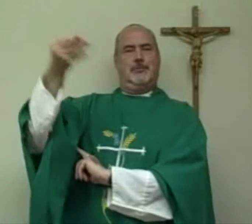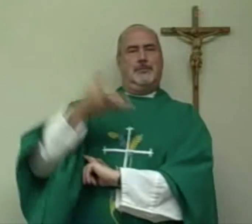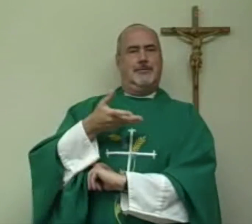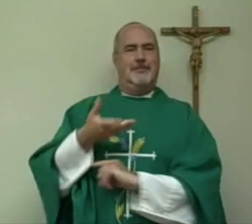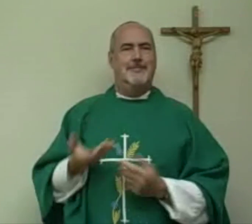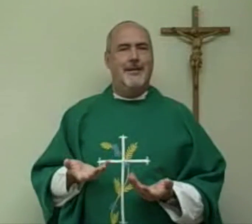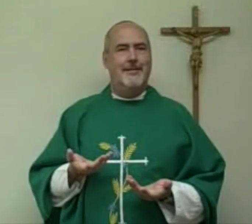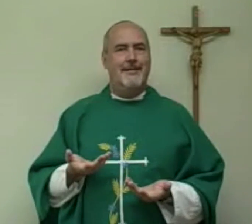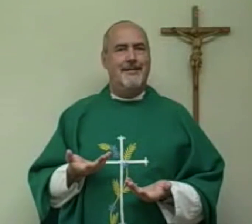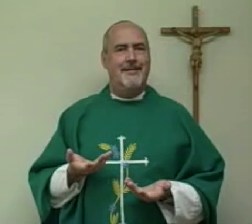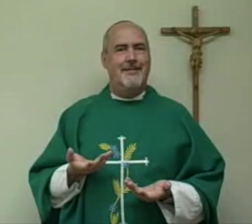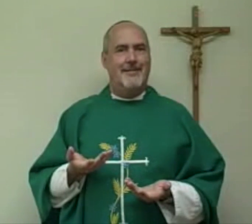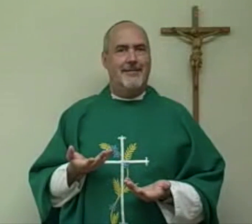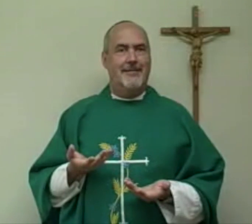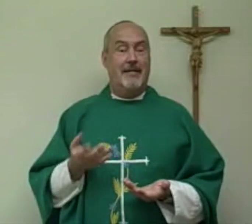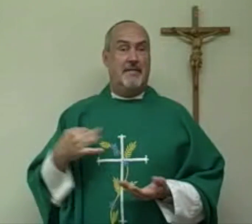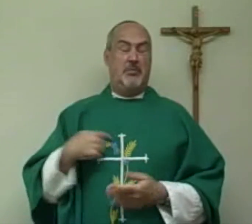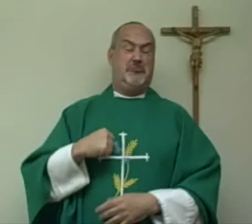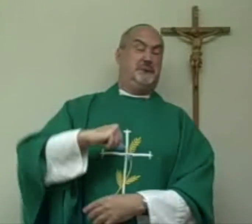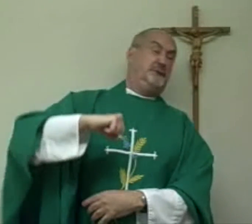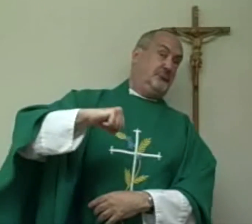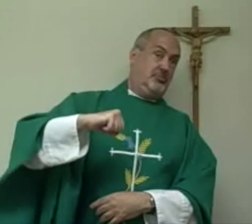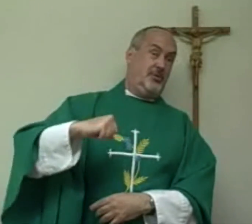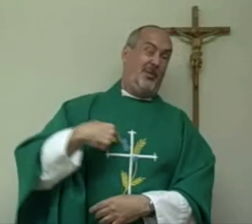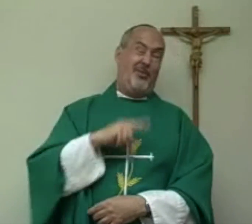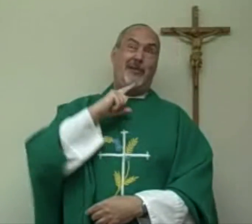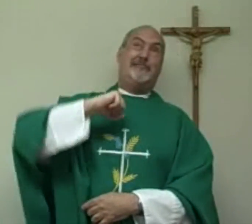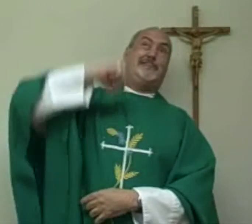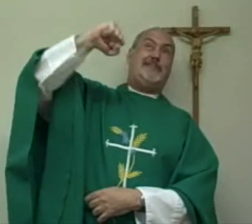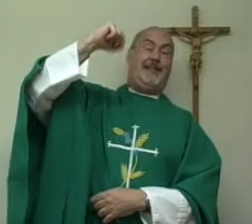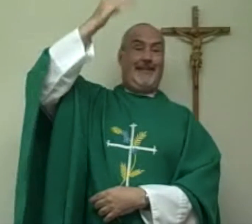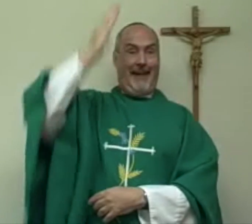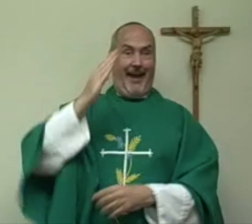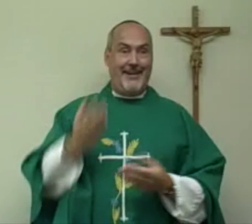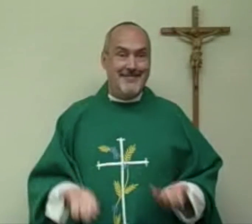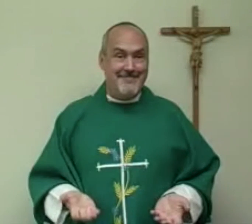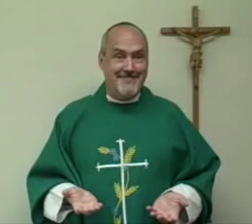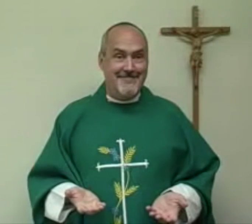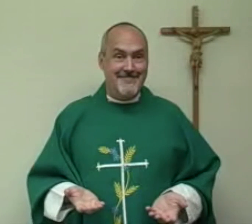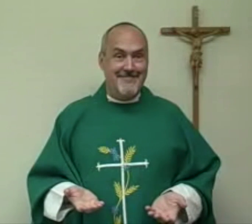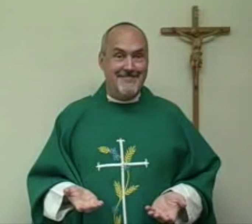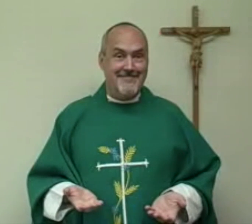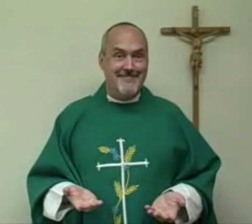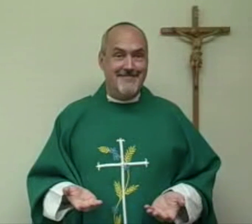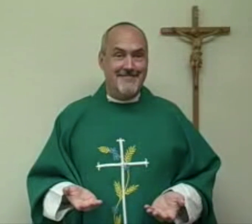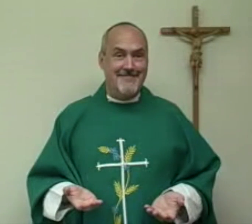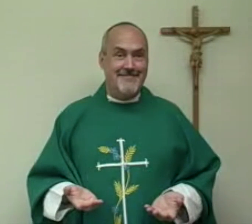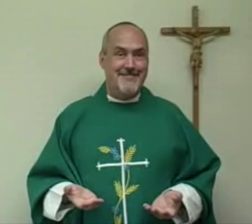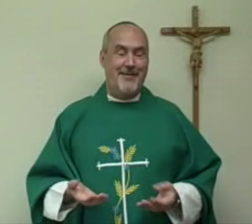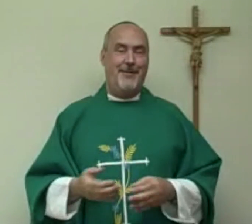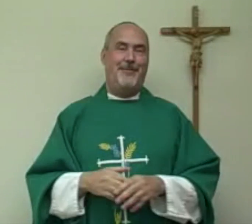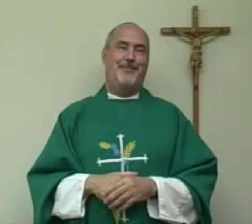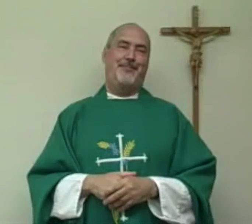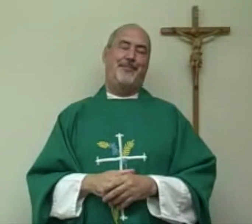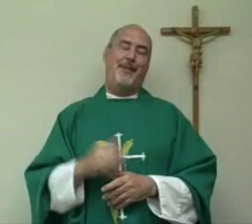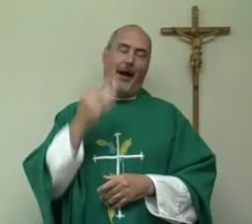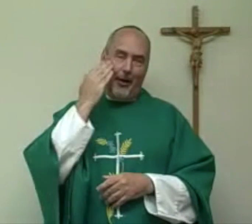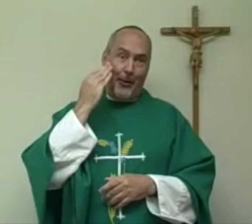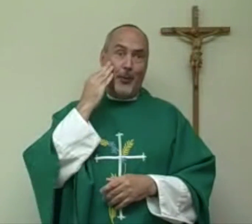Because that person might be bringing you a message from God. And if we resist them, then we're resisting God's message at the same